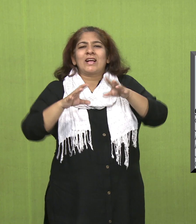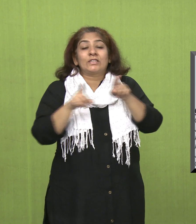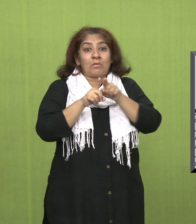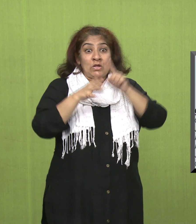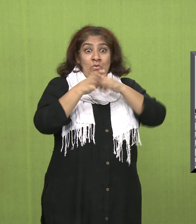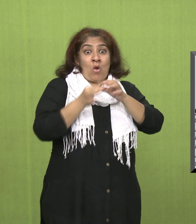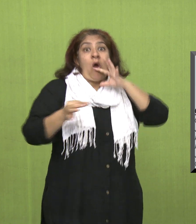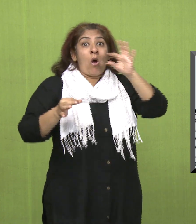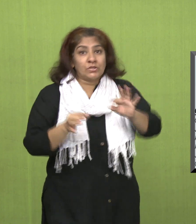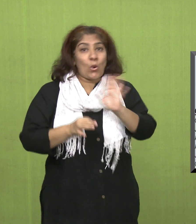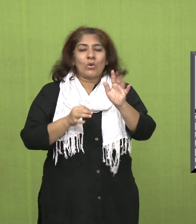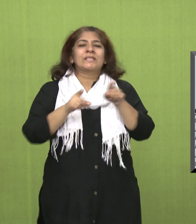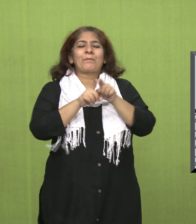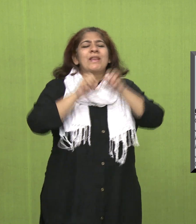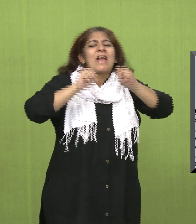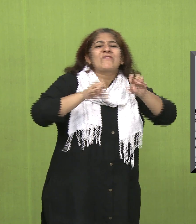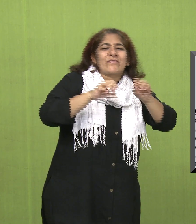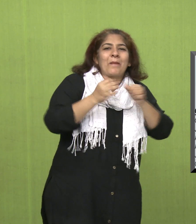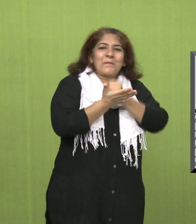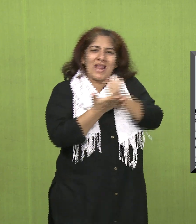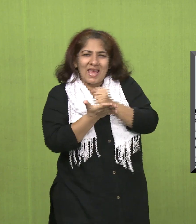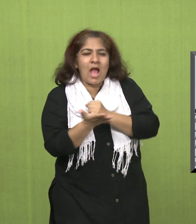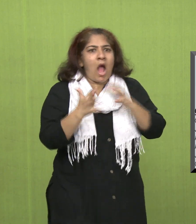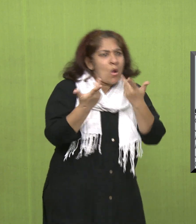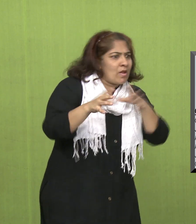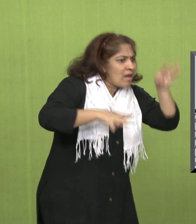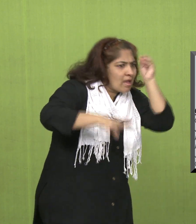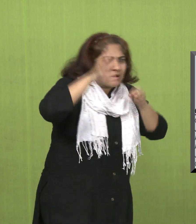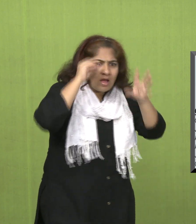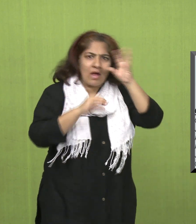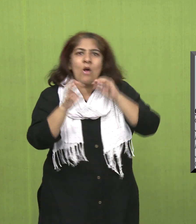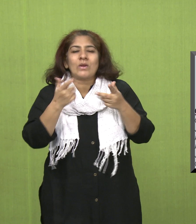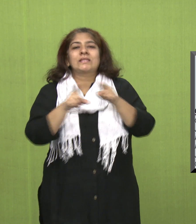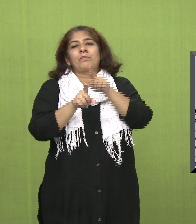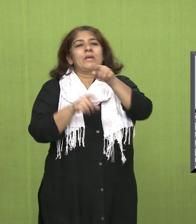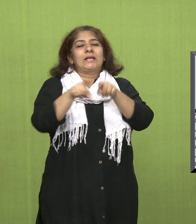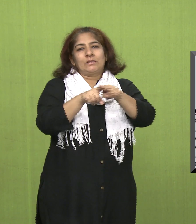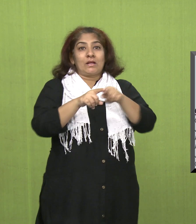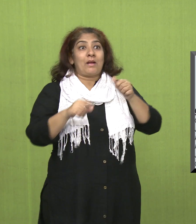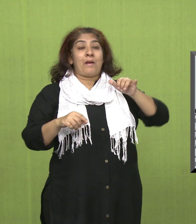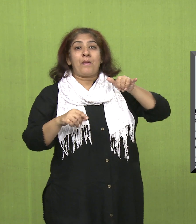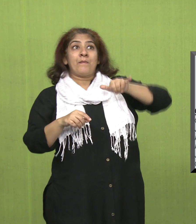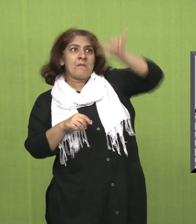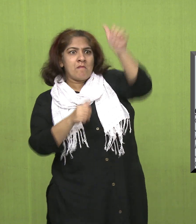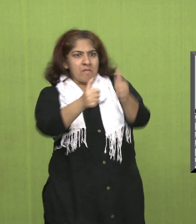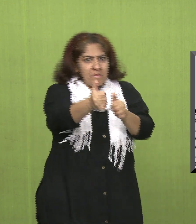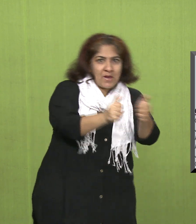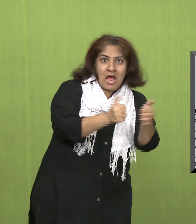simulation. For example, a person who is just a practitioner, or can say that is